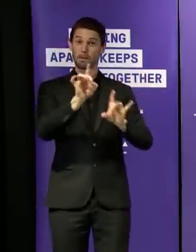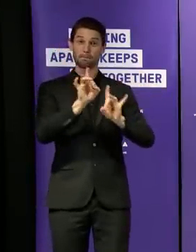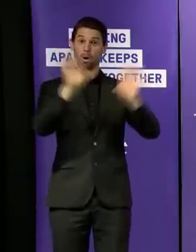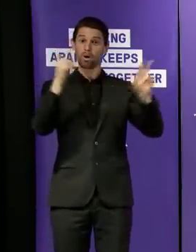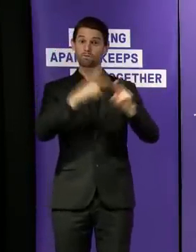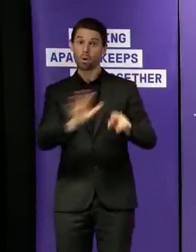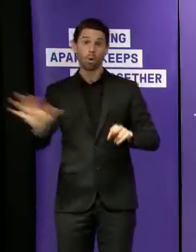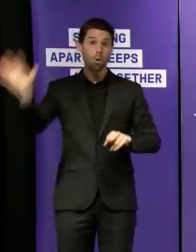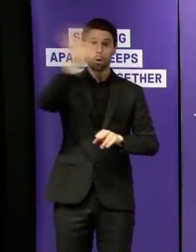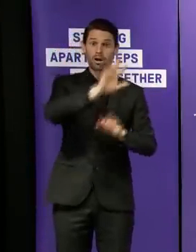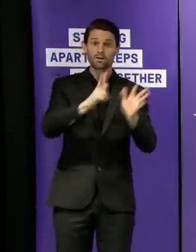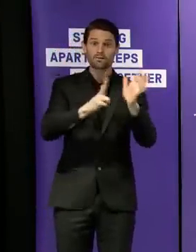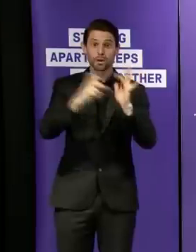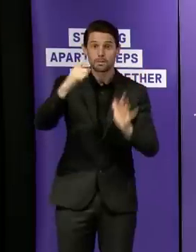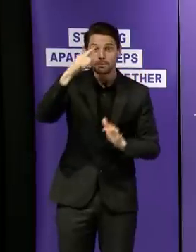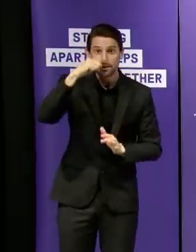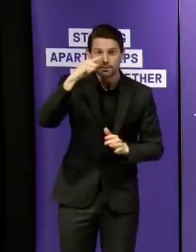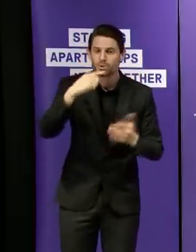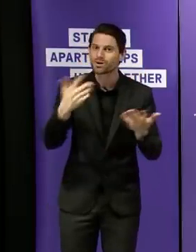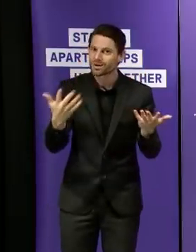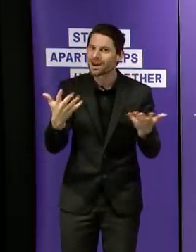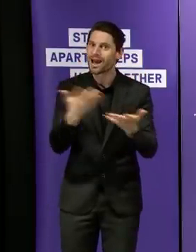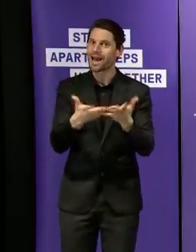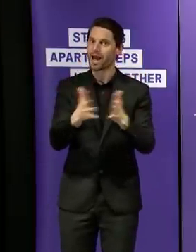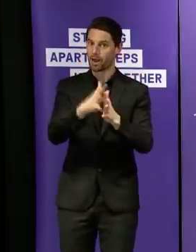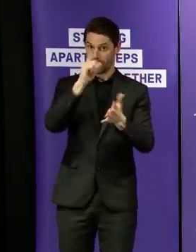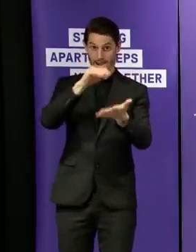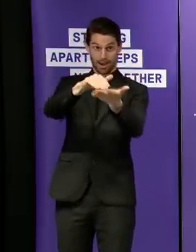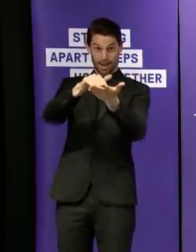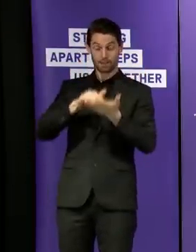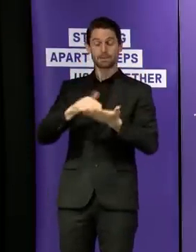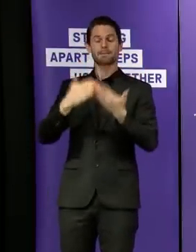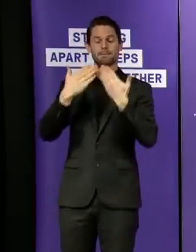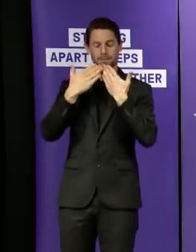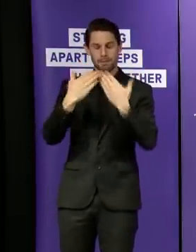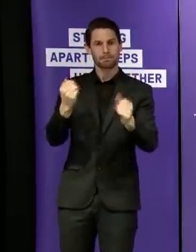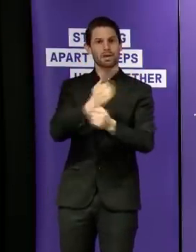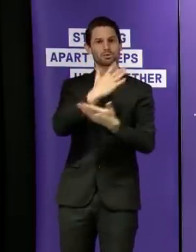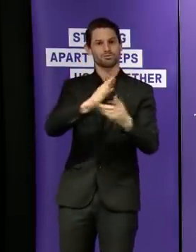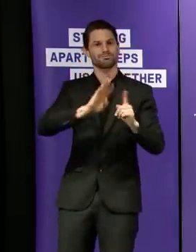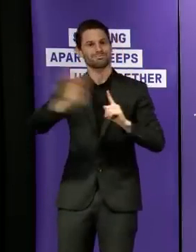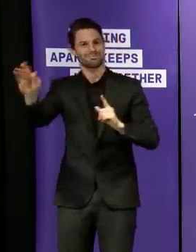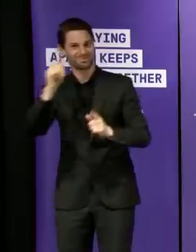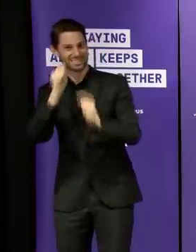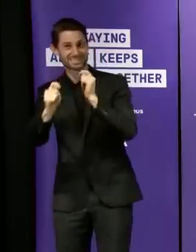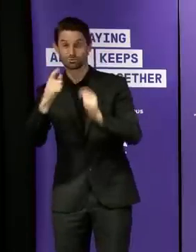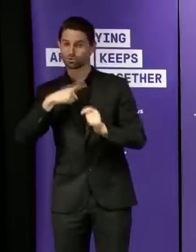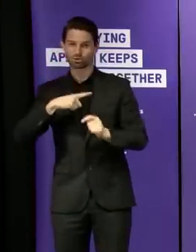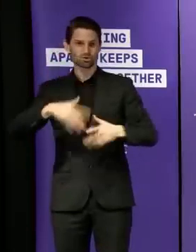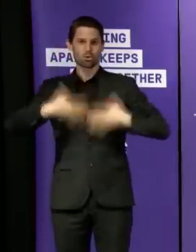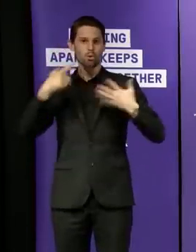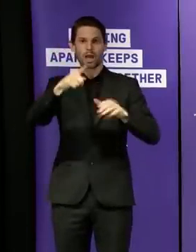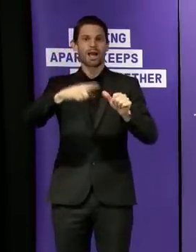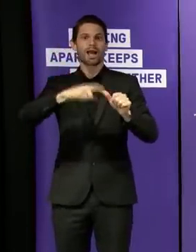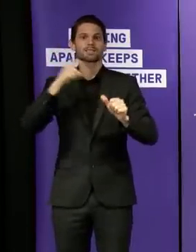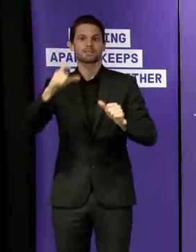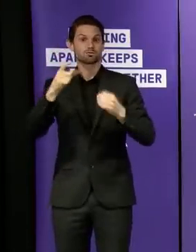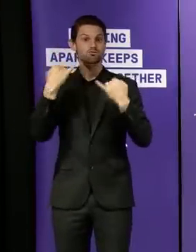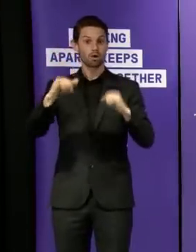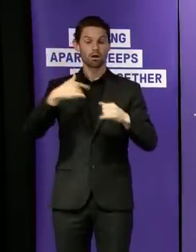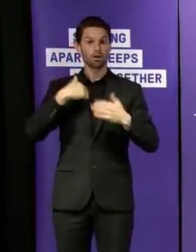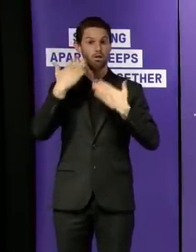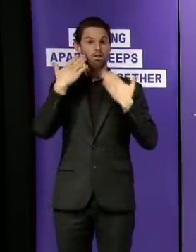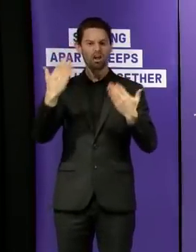a health response around you, though, and make sure that you're not giving it to other people unknowingly. That's the absolute key. Get tested, and